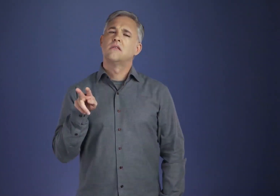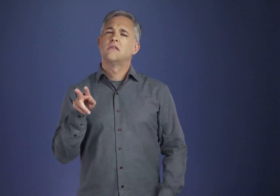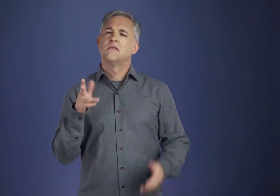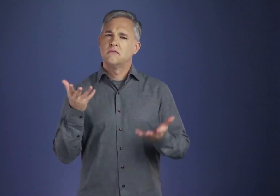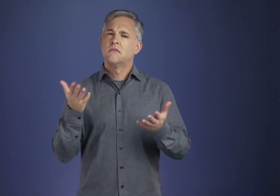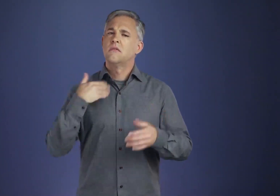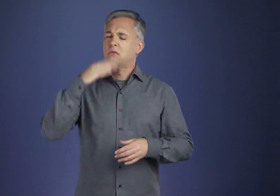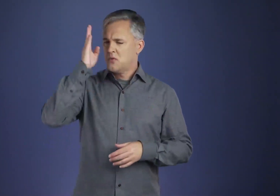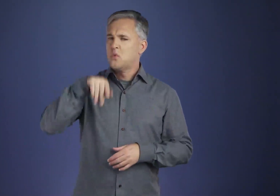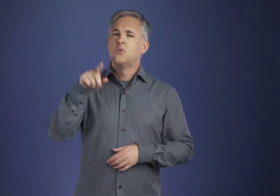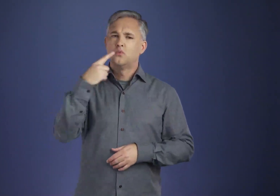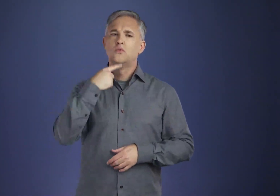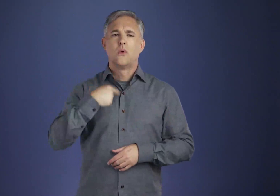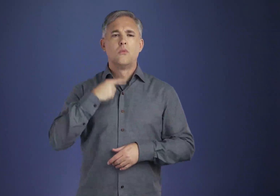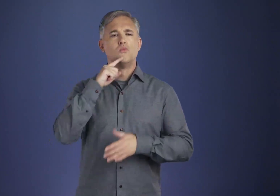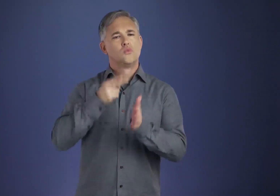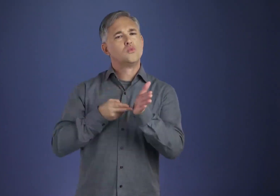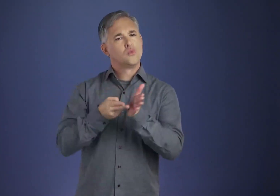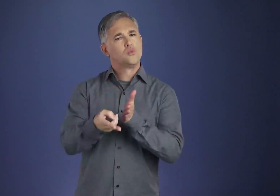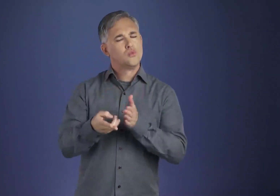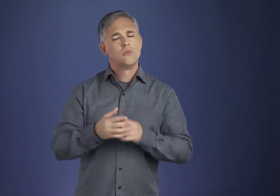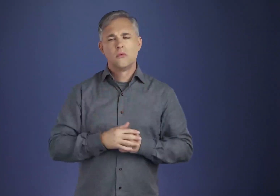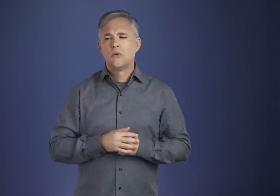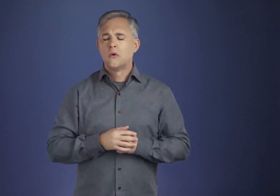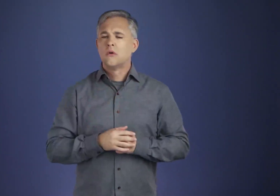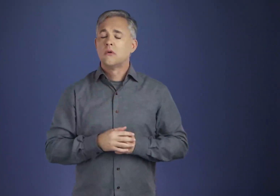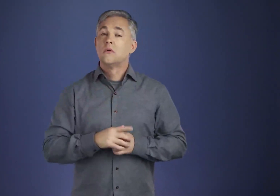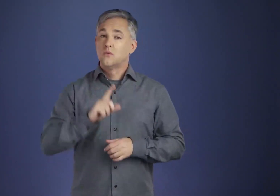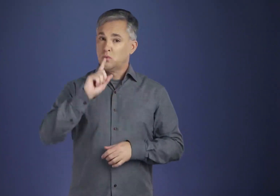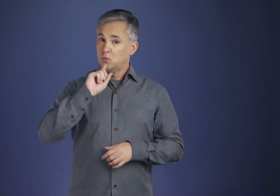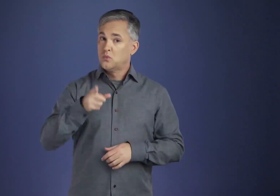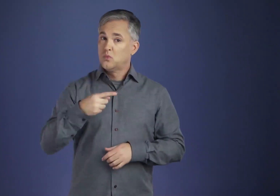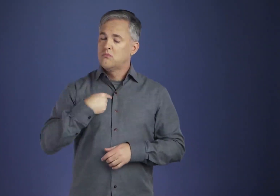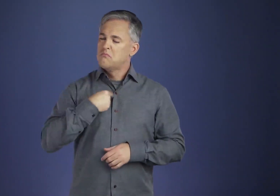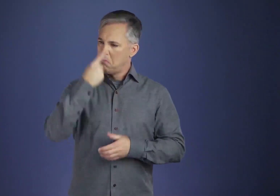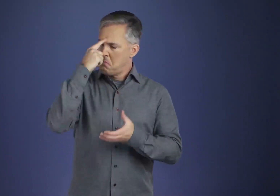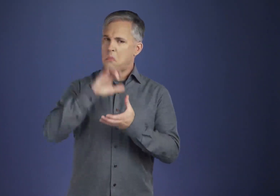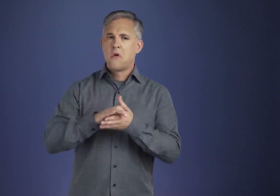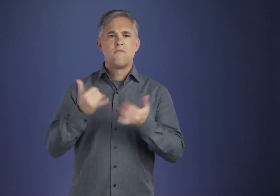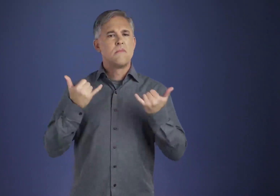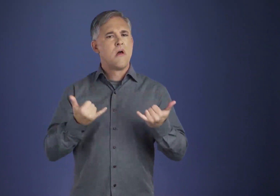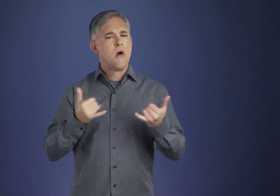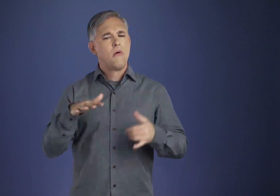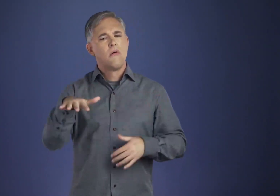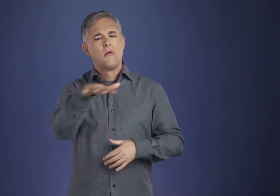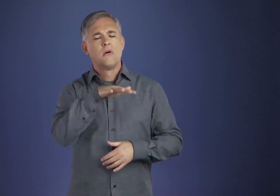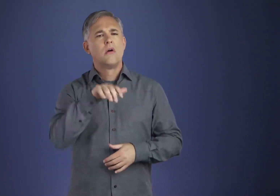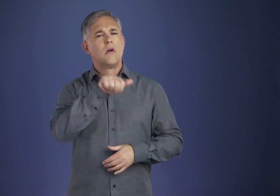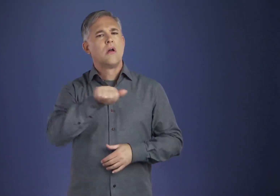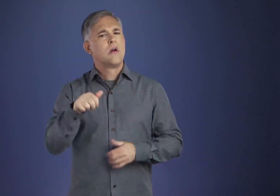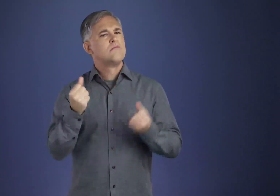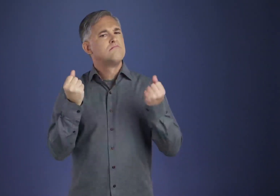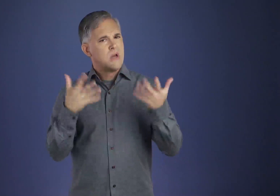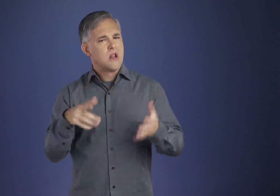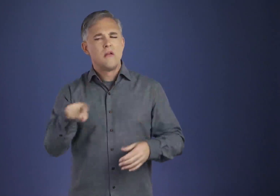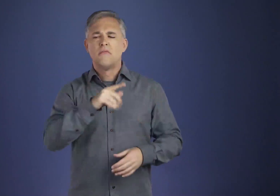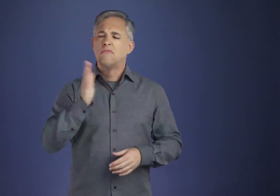the newcomer, "I know you're telling me the truth. It's no doubt a fact that AA is full of people who once believed as I